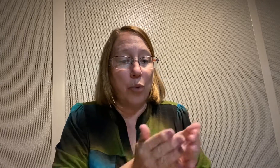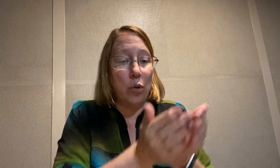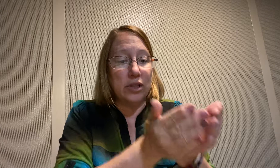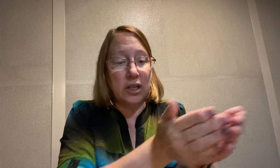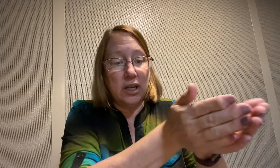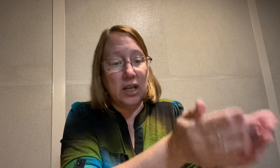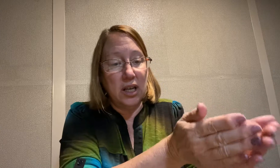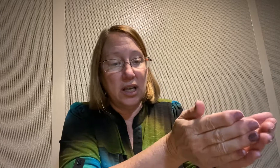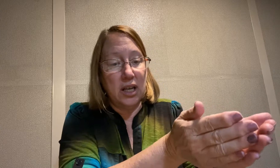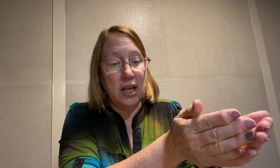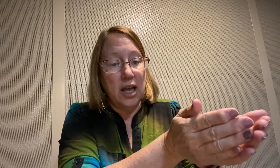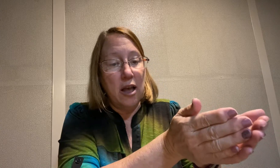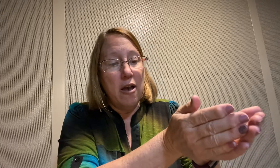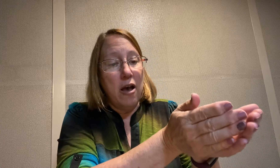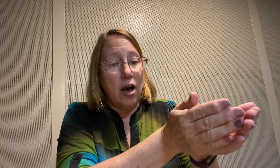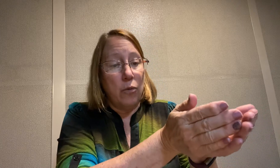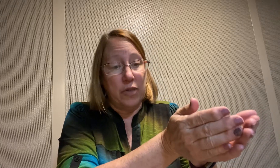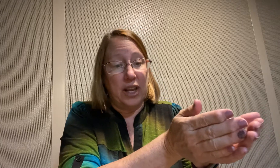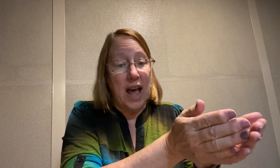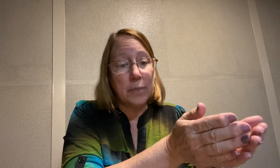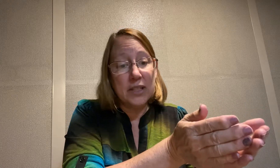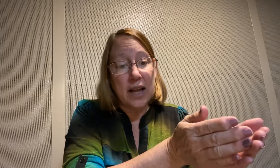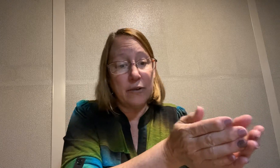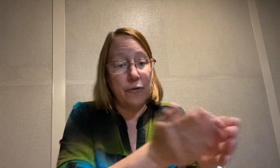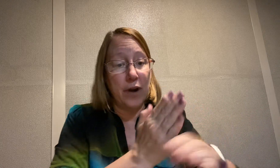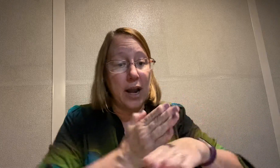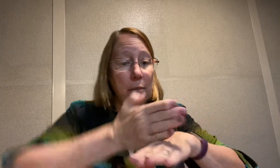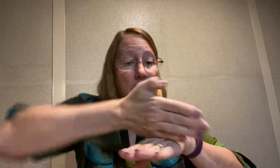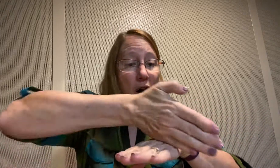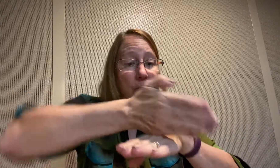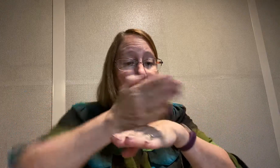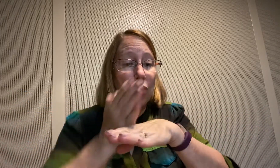boat with a lopsided frame of wood